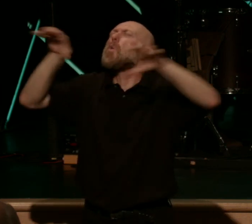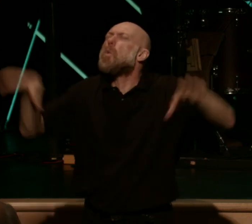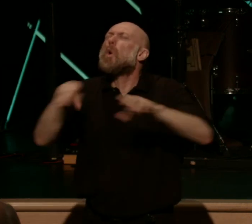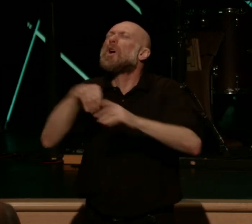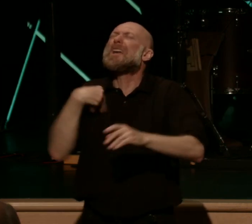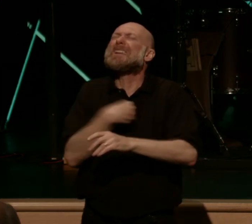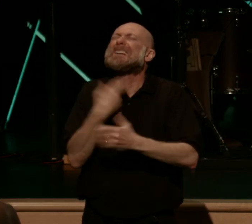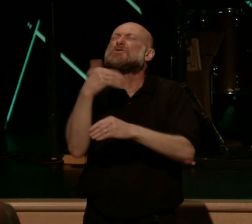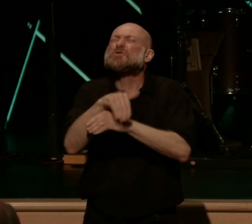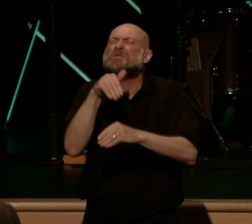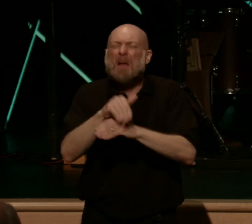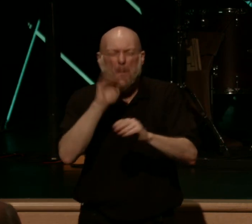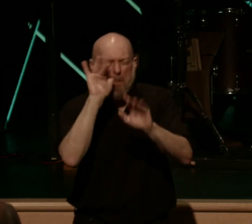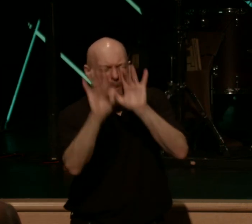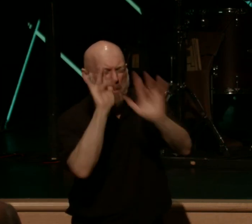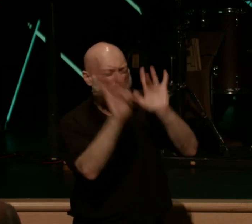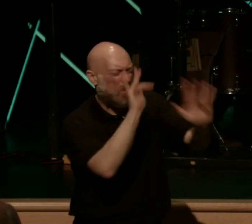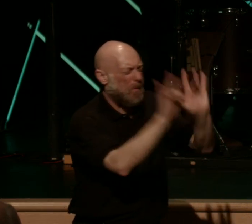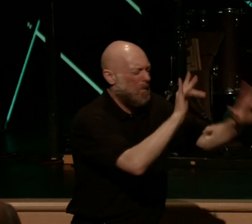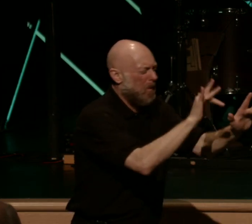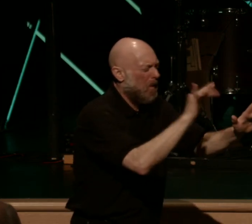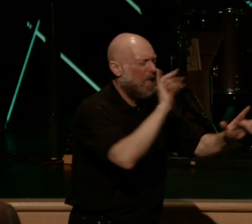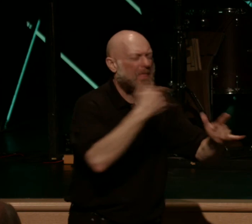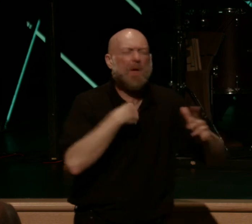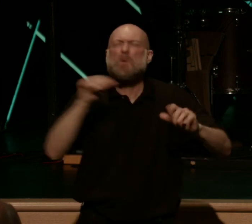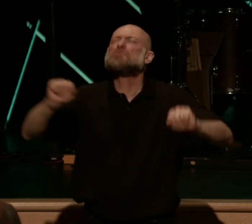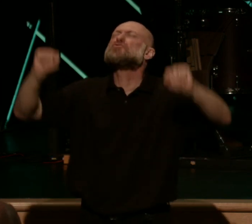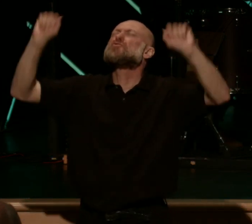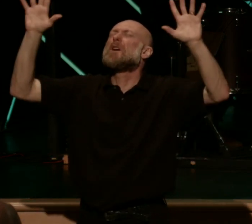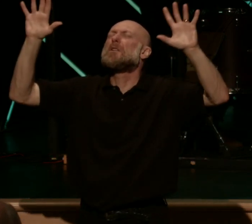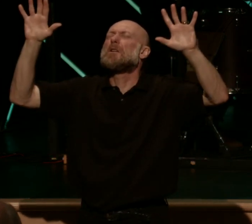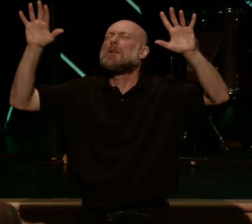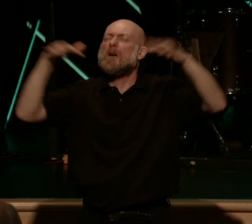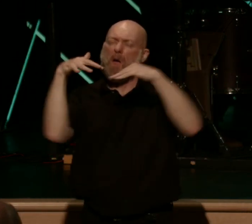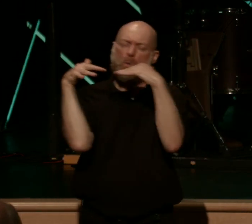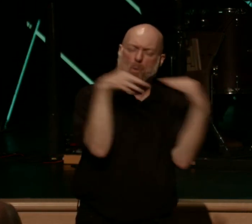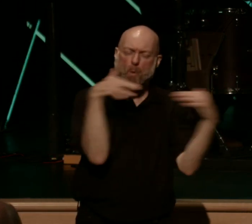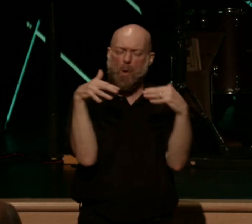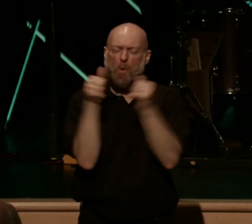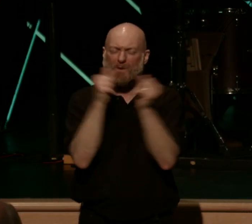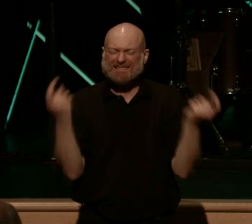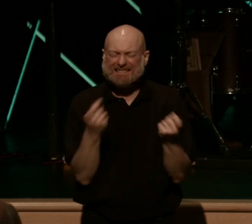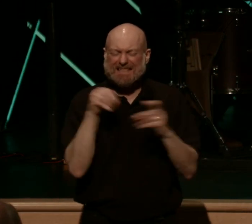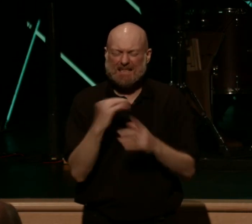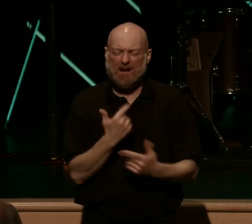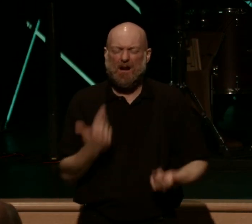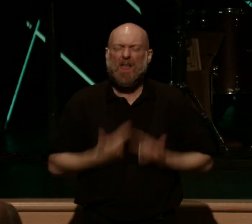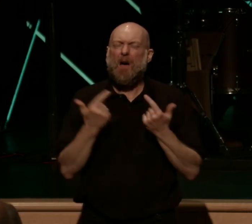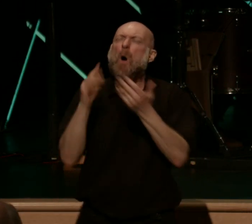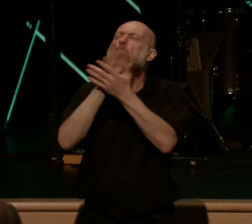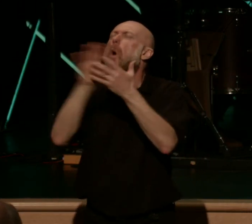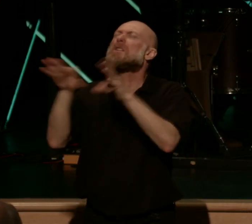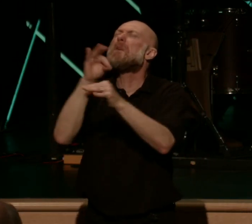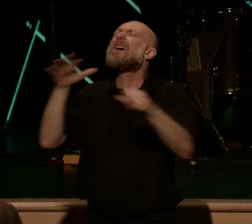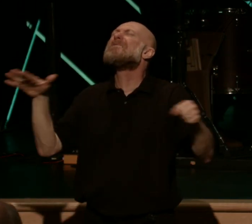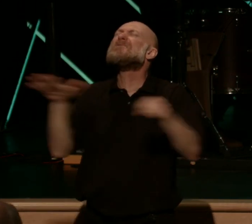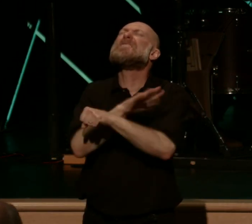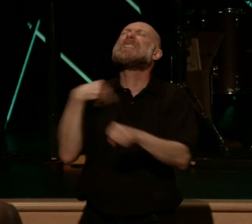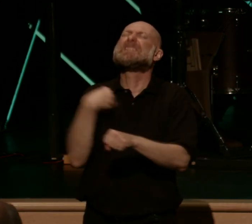about surrender to your will, that we would live a lifestyle of war? Holy Spirit, would you fill